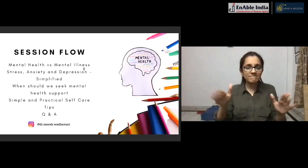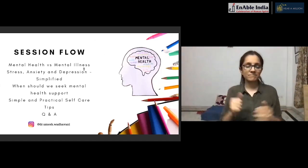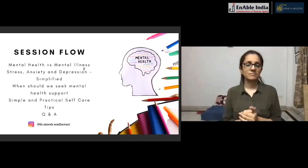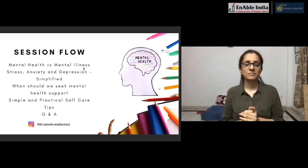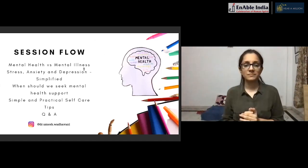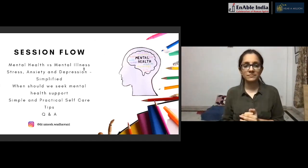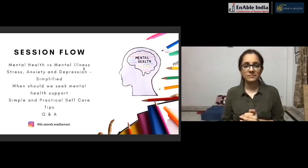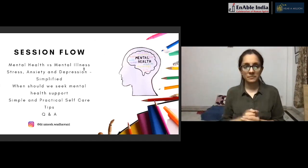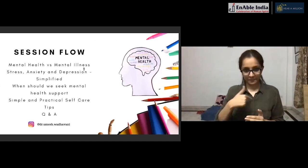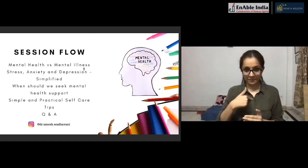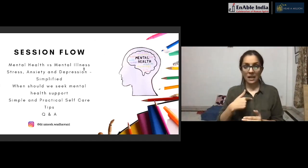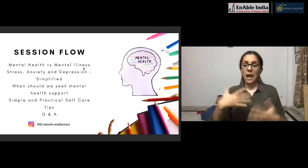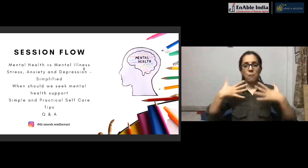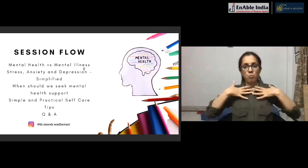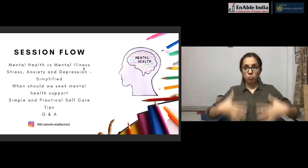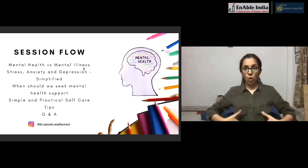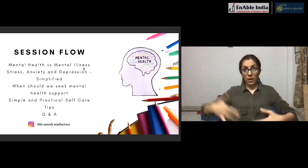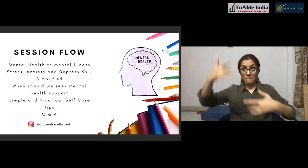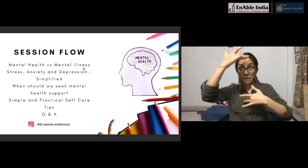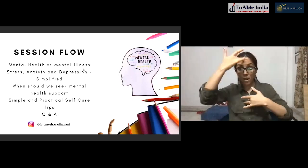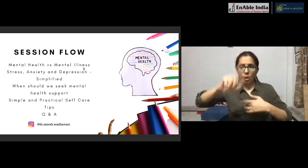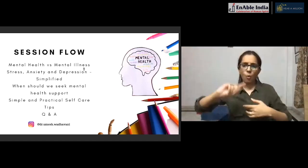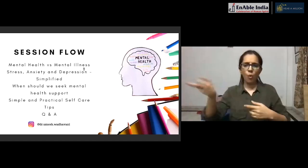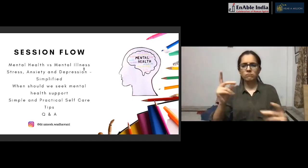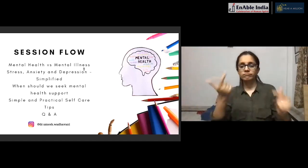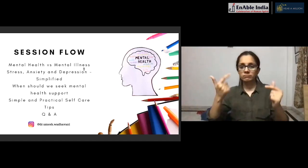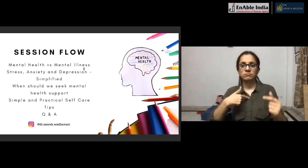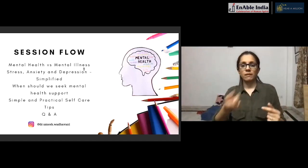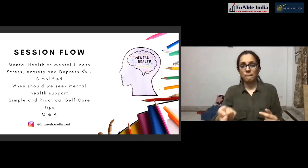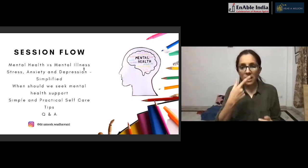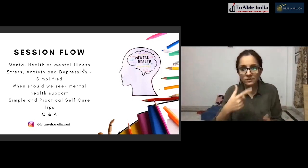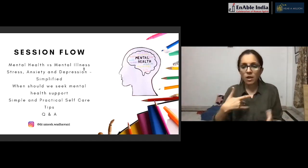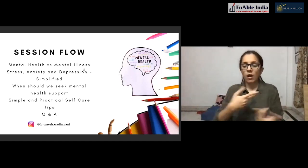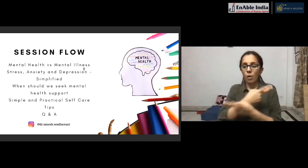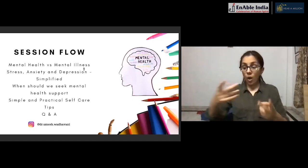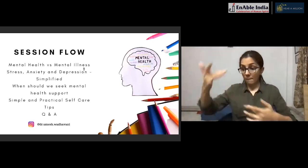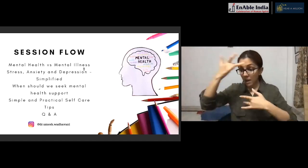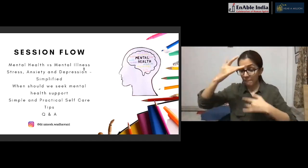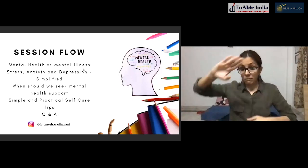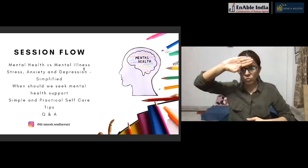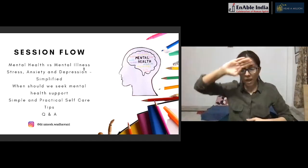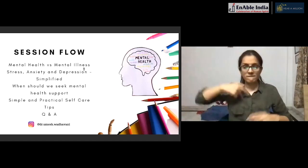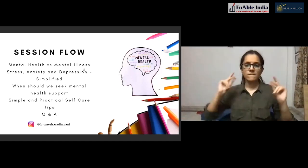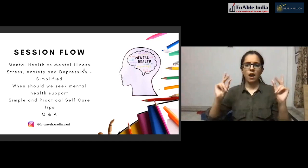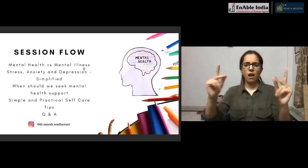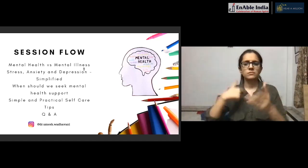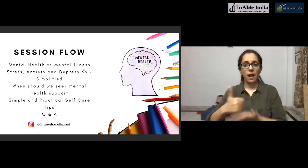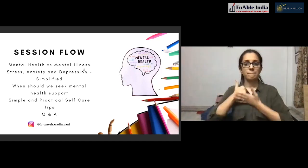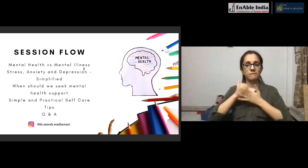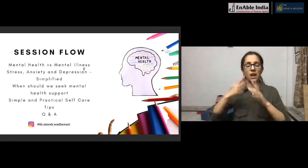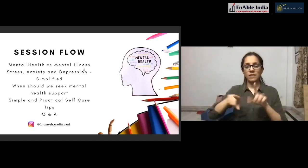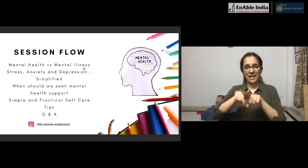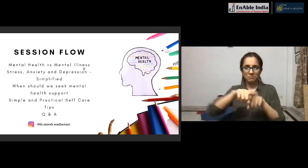to compare it with physical health, because physical health is very common, right? We all get physical health issues like fever